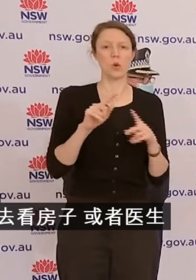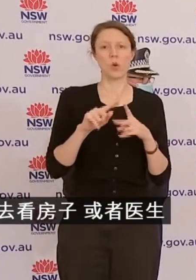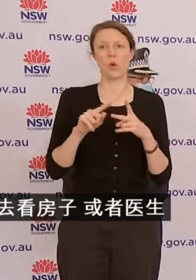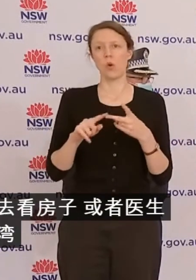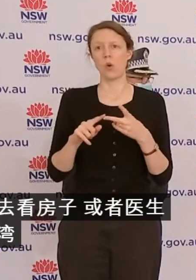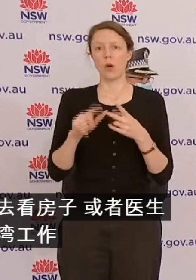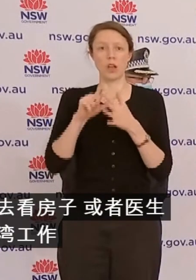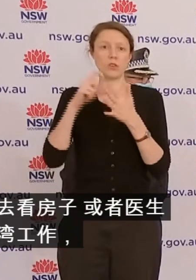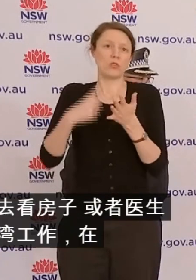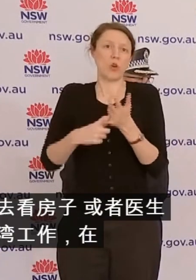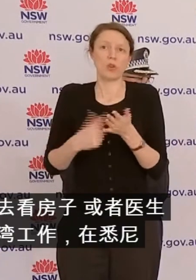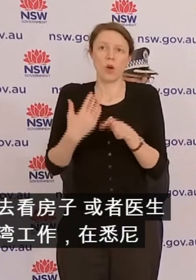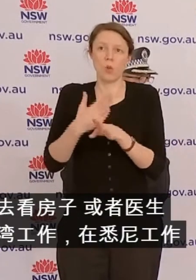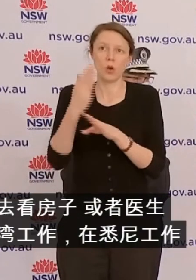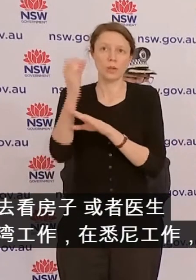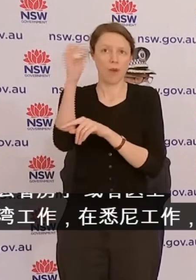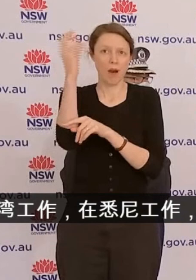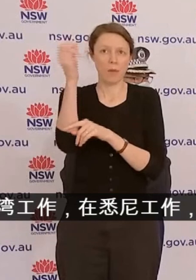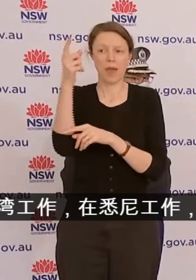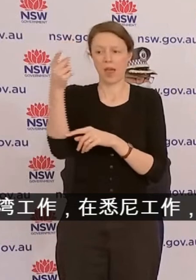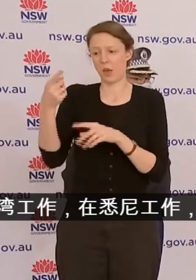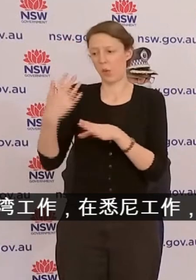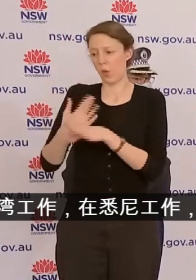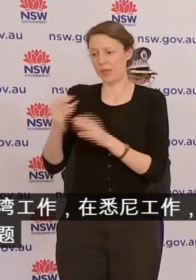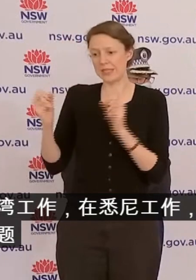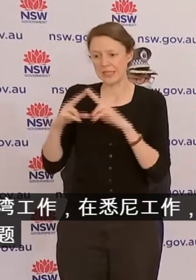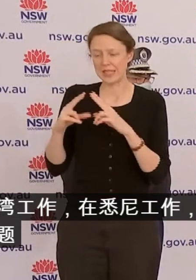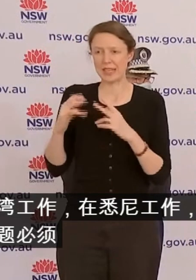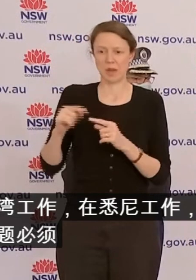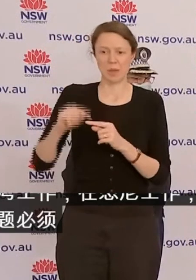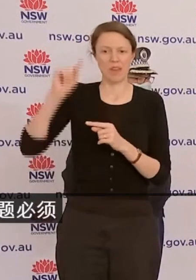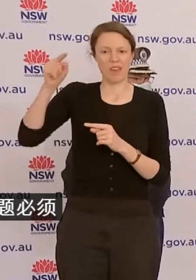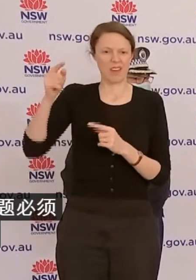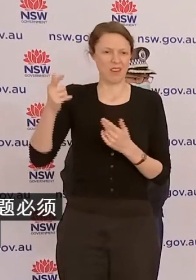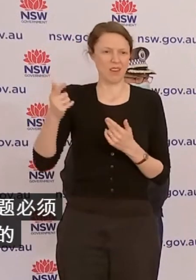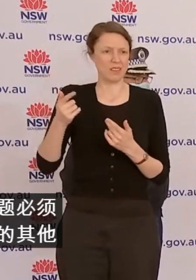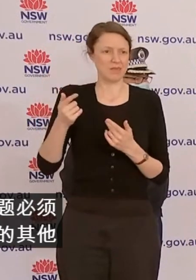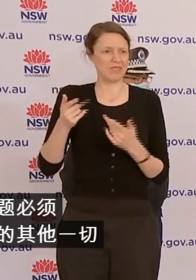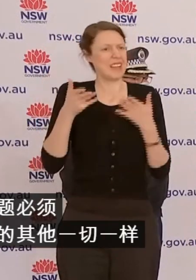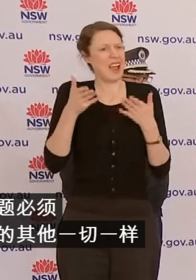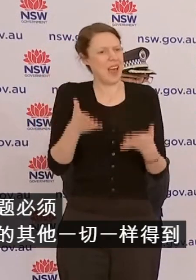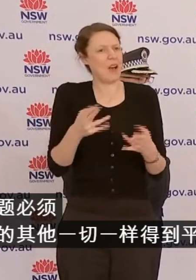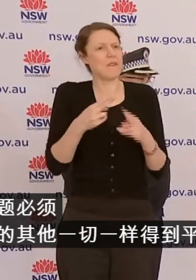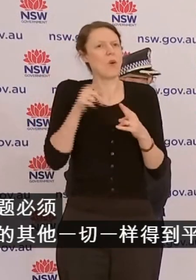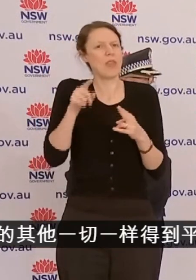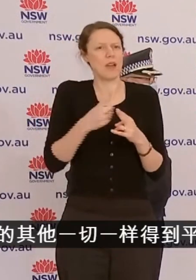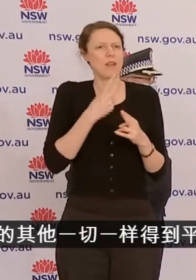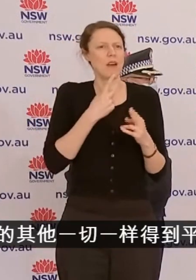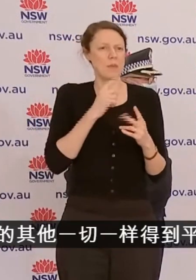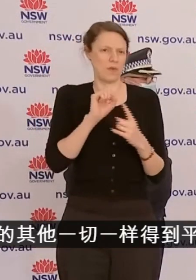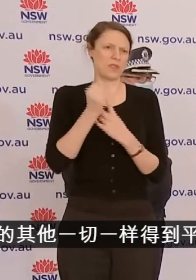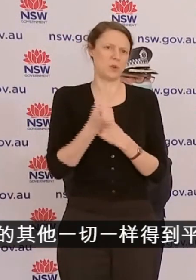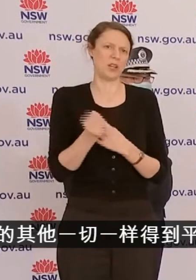doctor works in maybe Byron Bay and works in Sydney. So those issues have to be balanced, like everything else in the